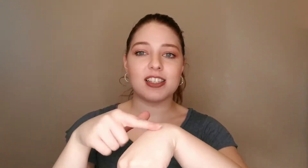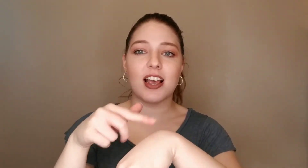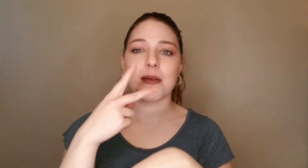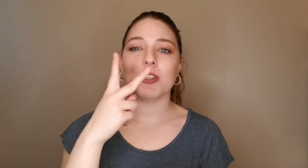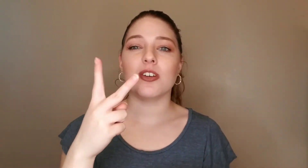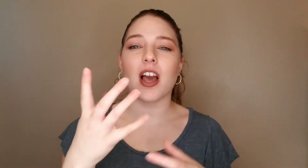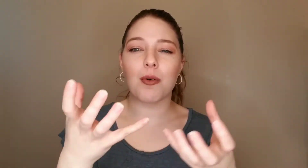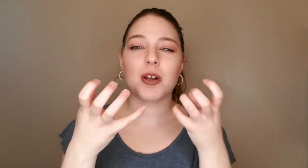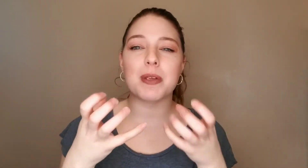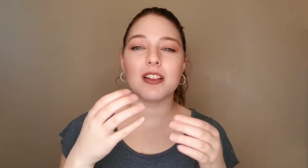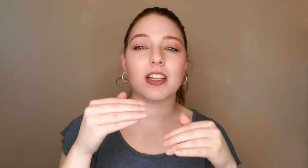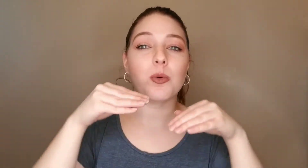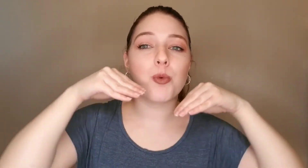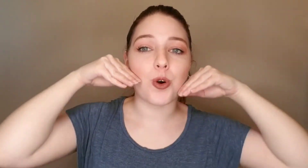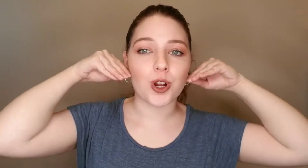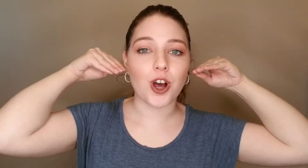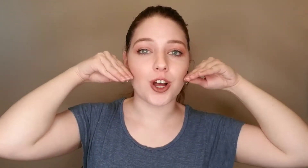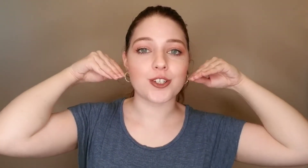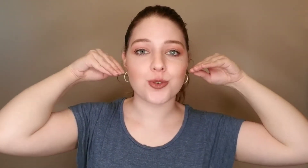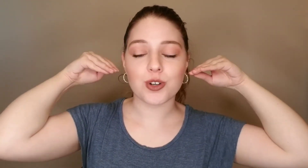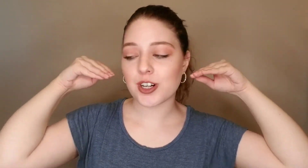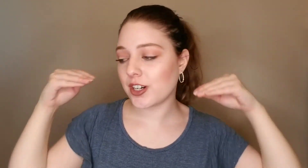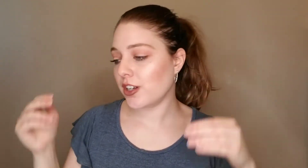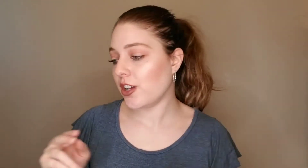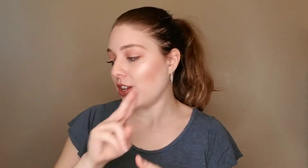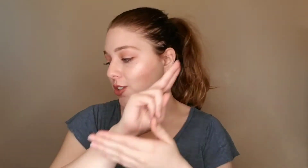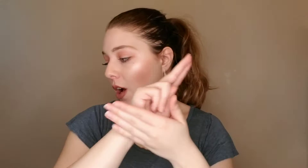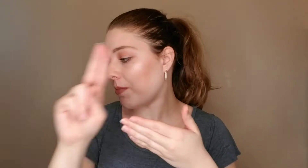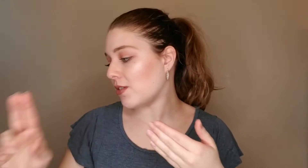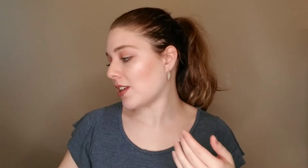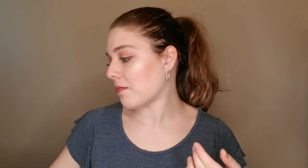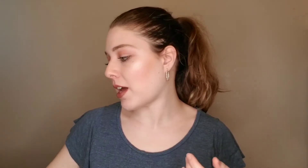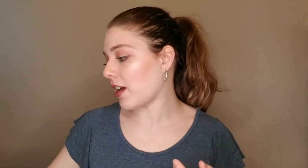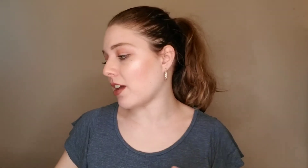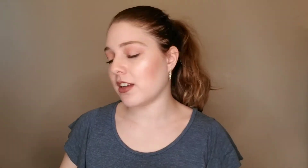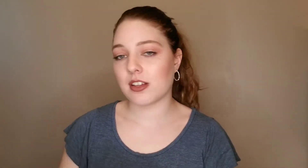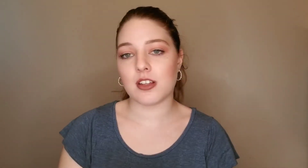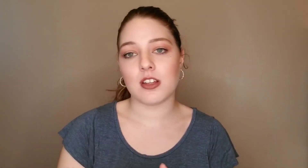nighttime look, I want to be a little more contoured. So I'm using my